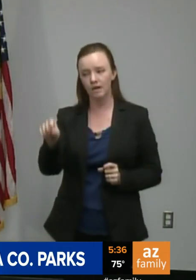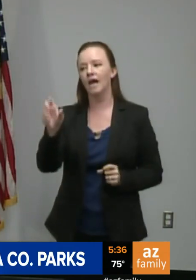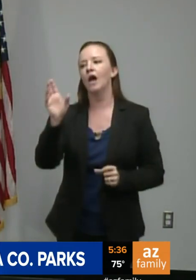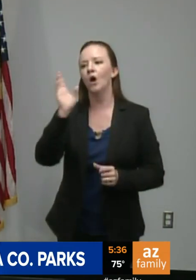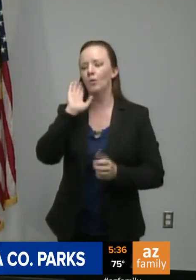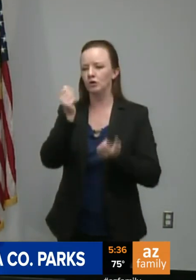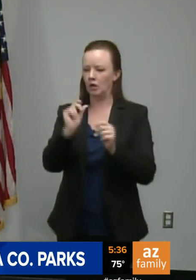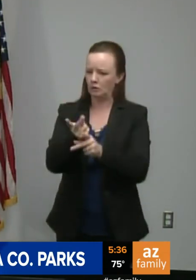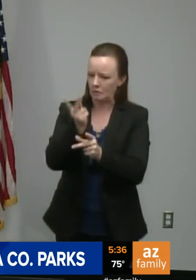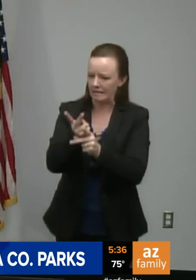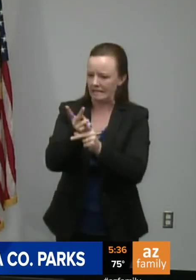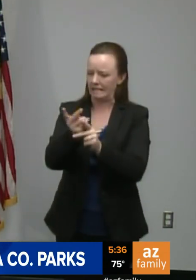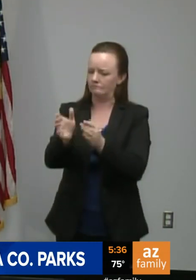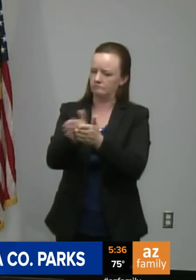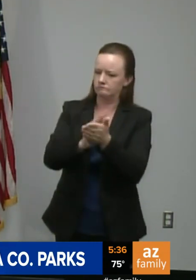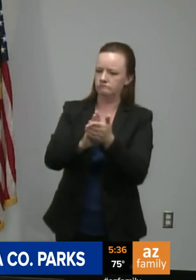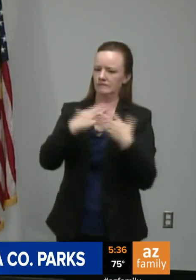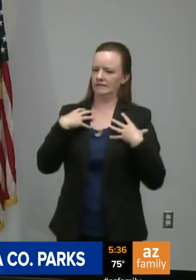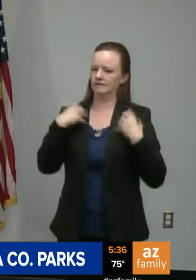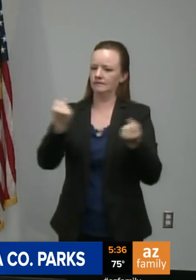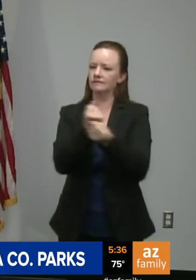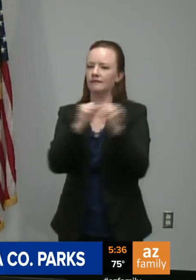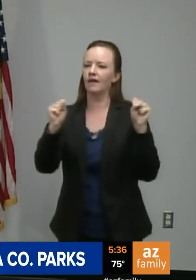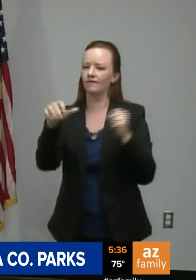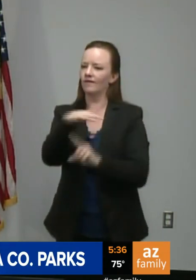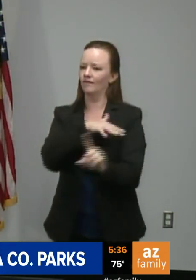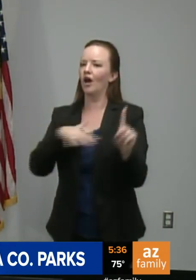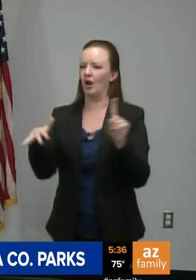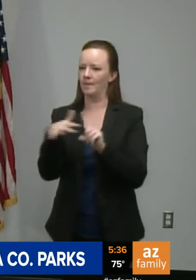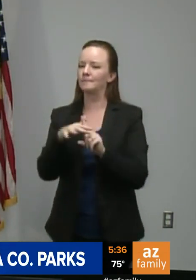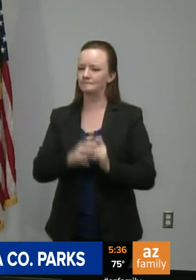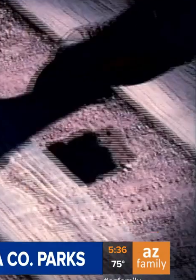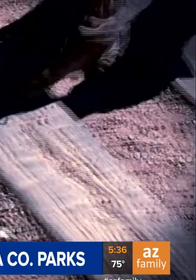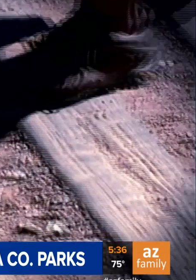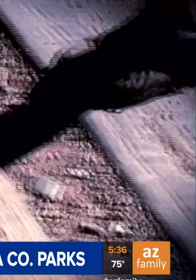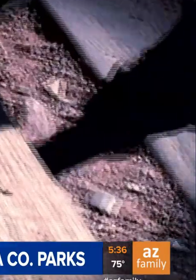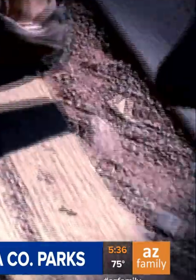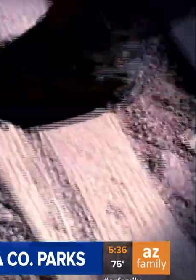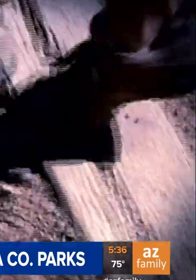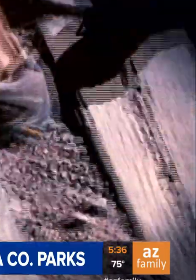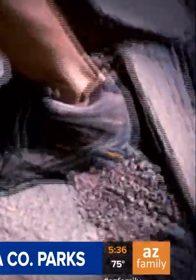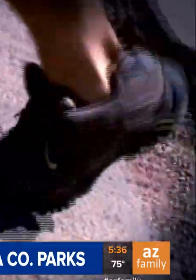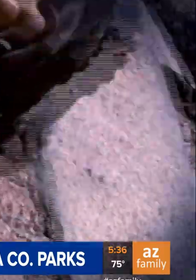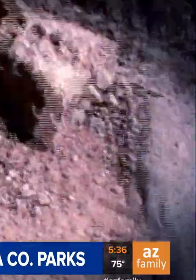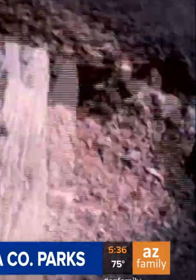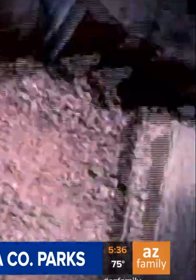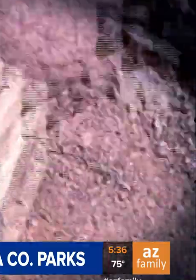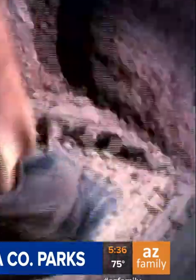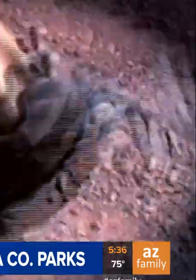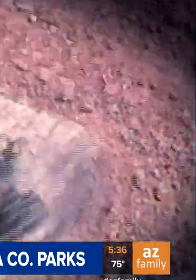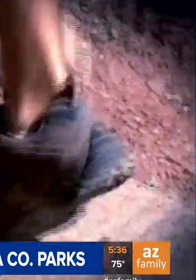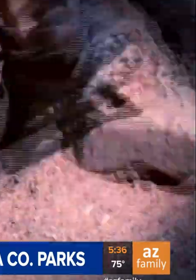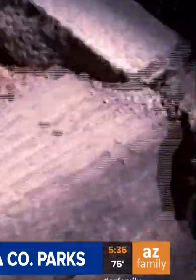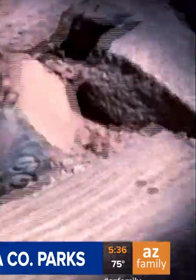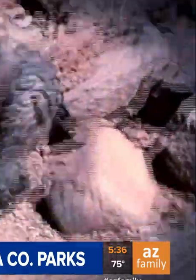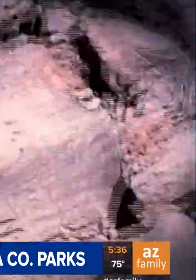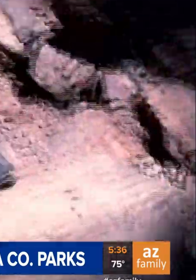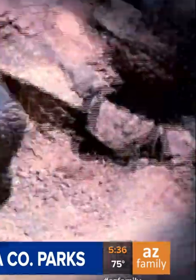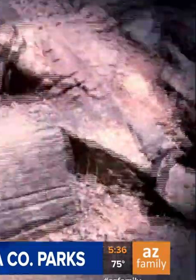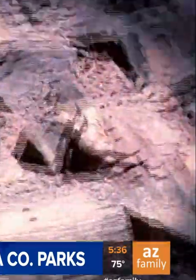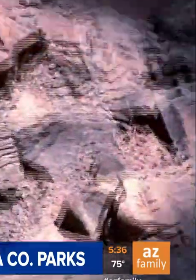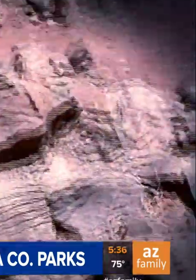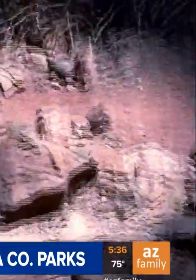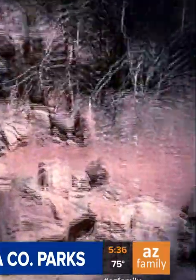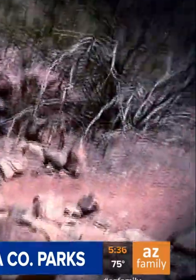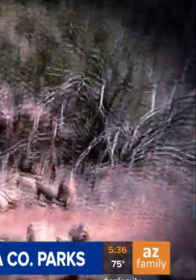to maintain a healthy and safe environment for folks out there in the parks. A complete list of closures and restrictions can be found on